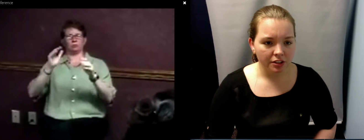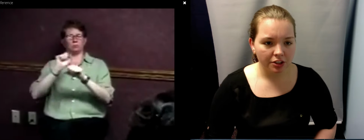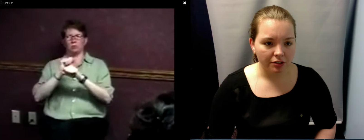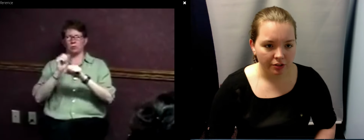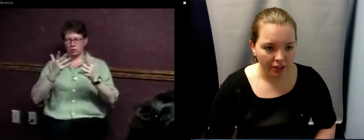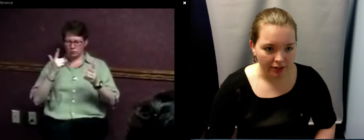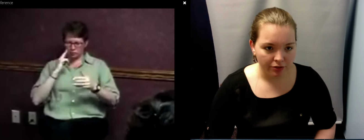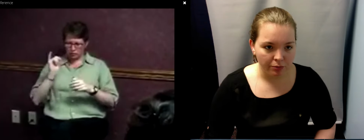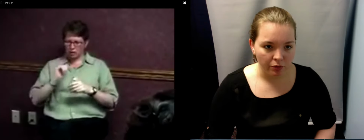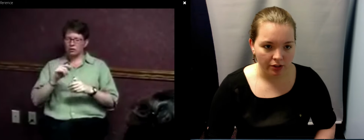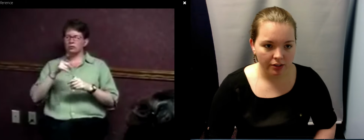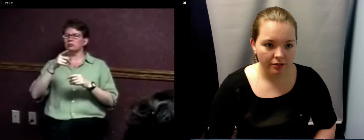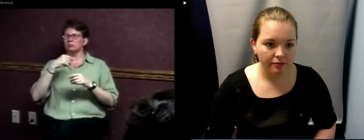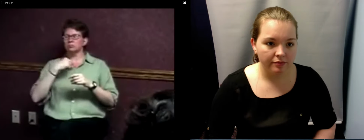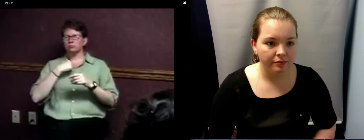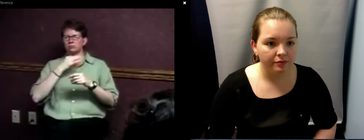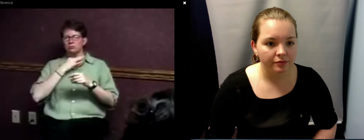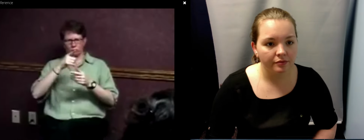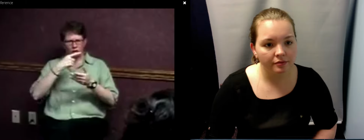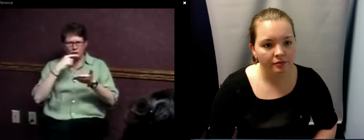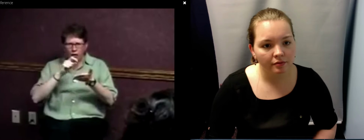Just the general classroom work.